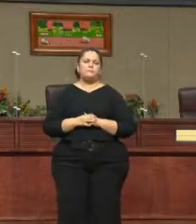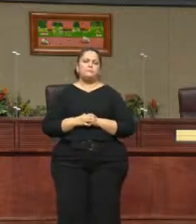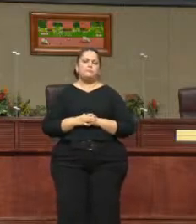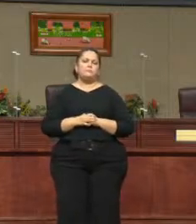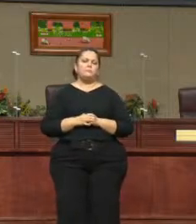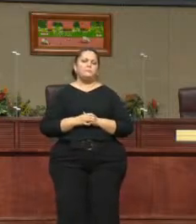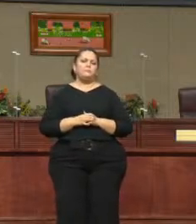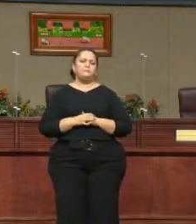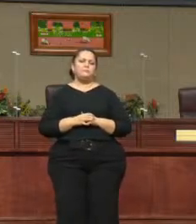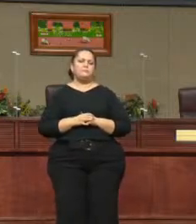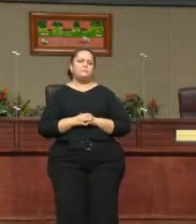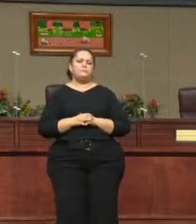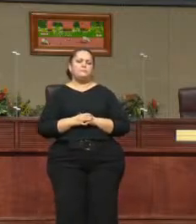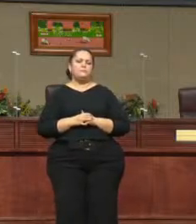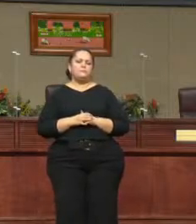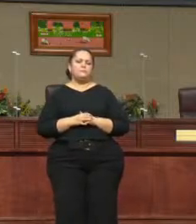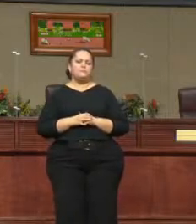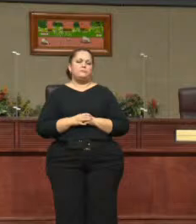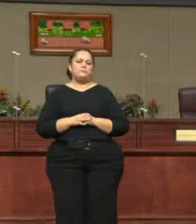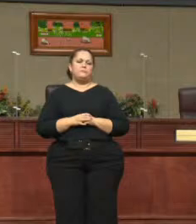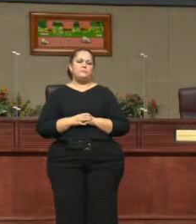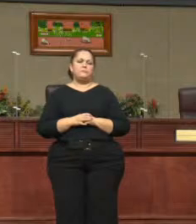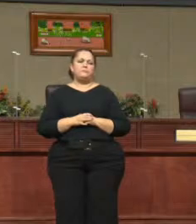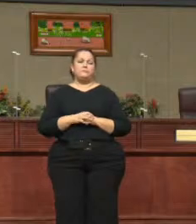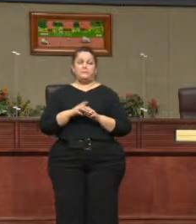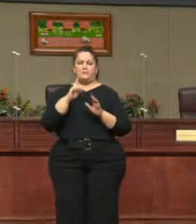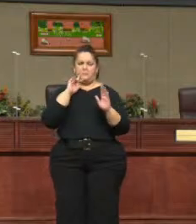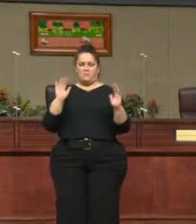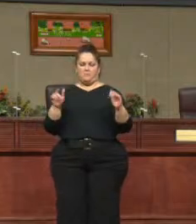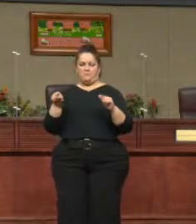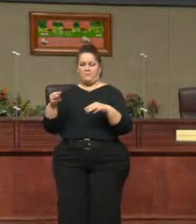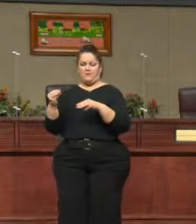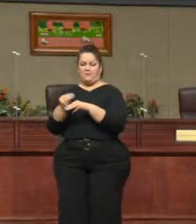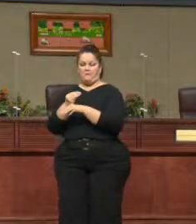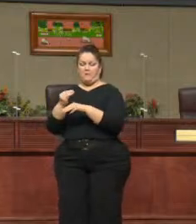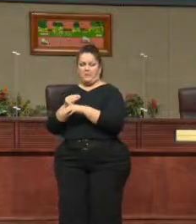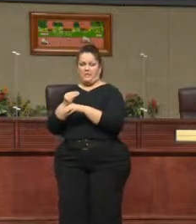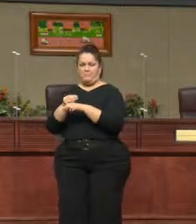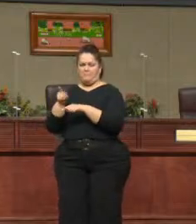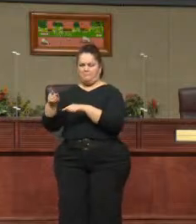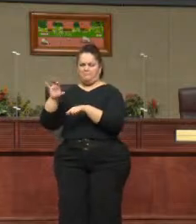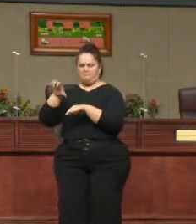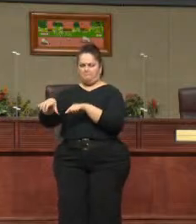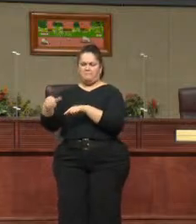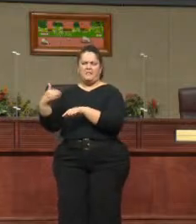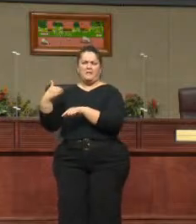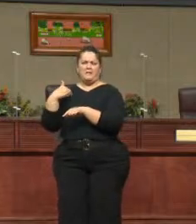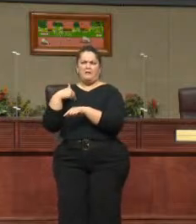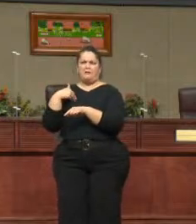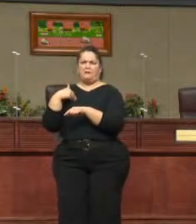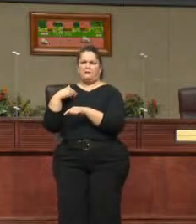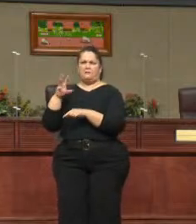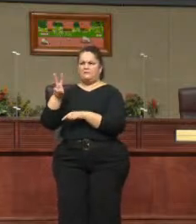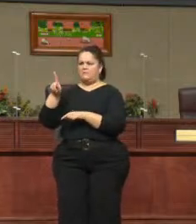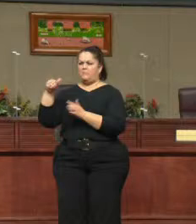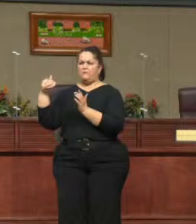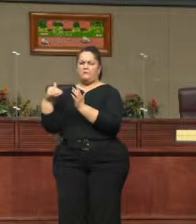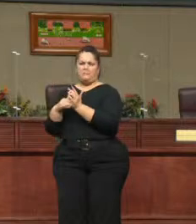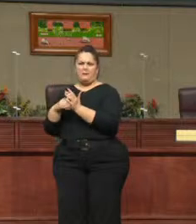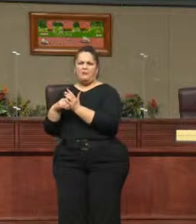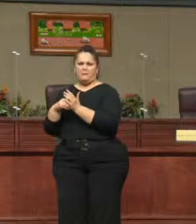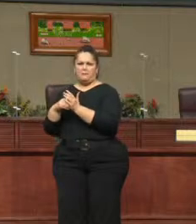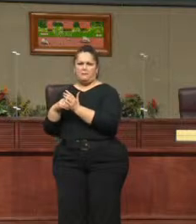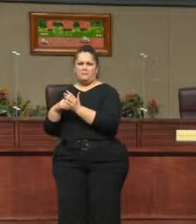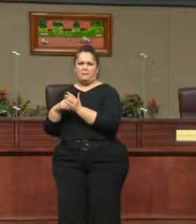Just to give you some feedback, Miami Spoke site was doing about 61,000, and we are